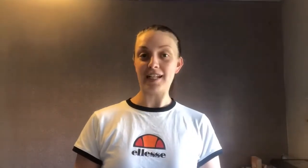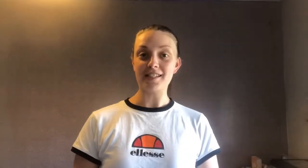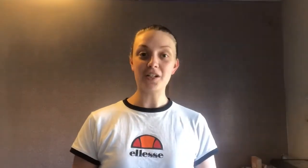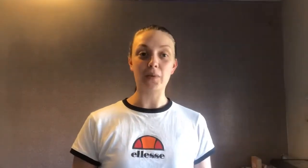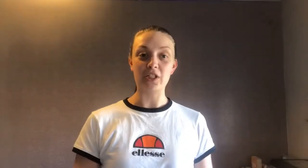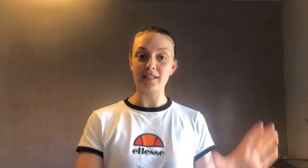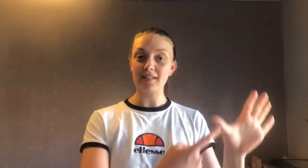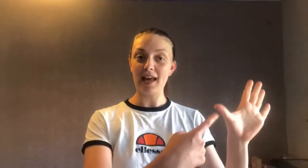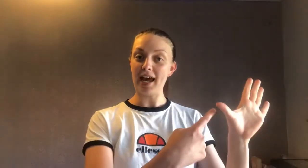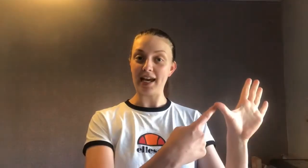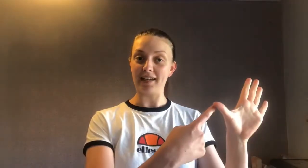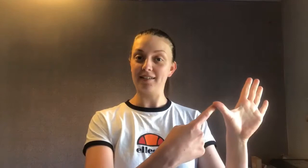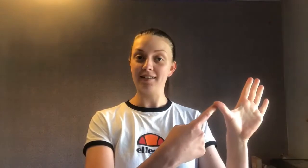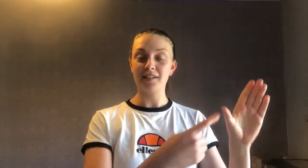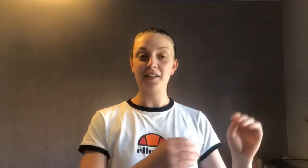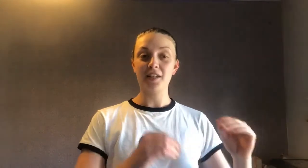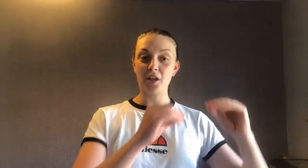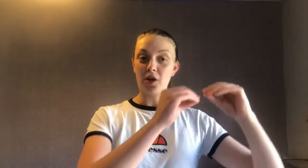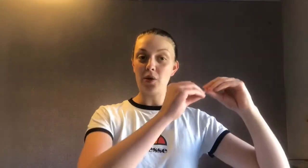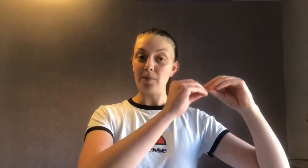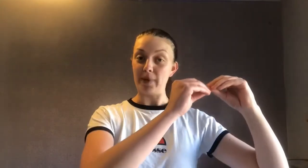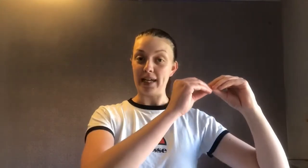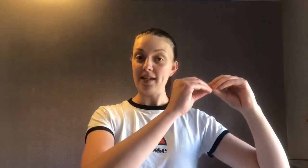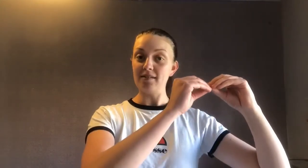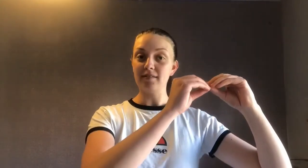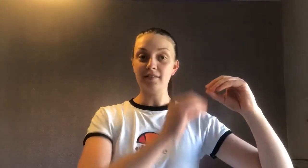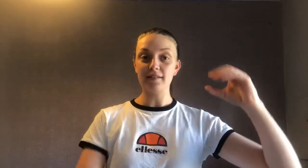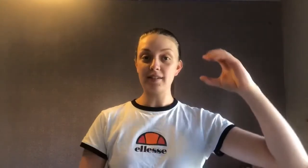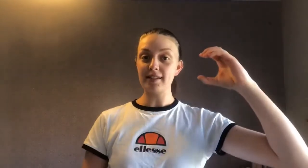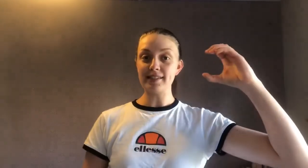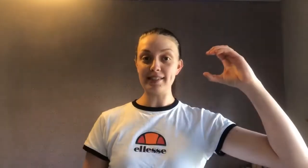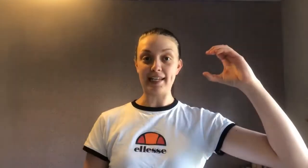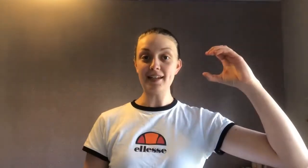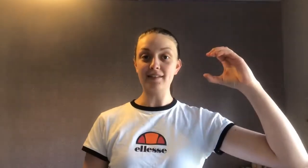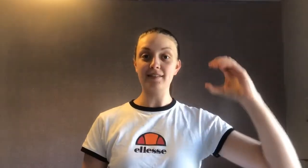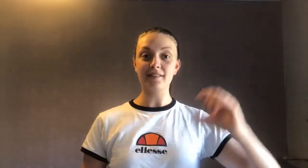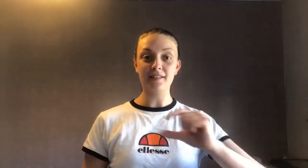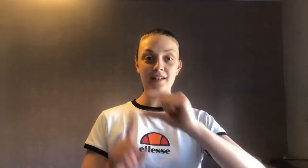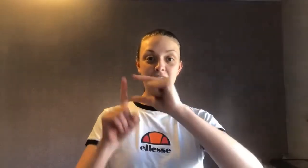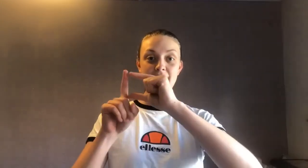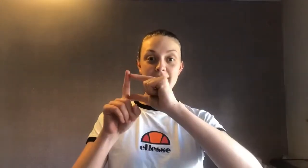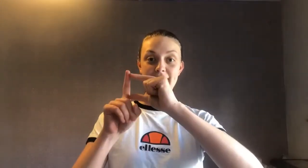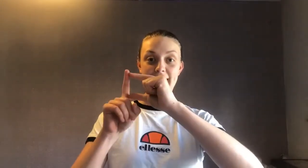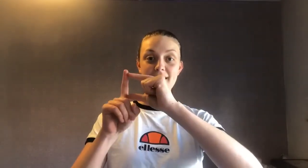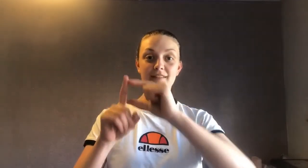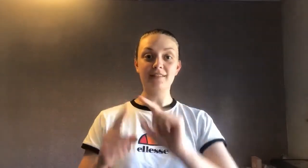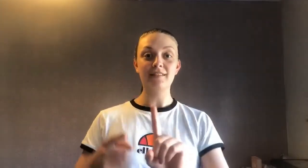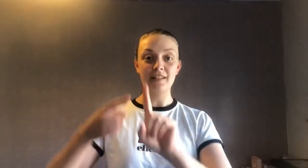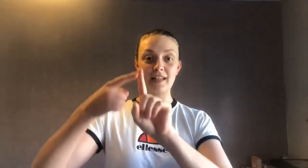letter, which is A, B, C, D,